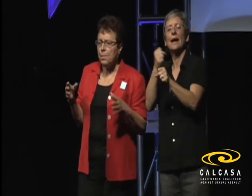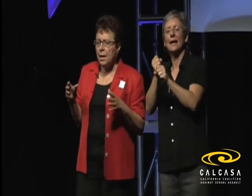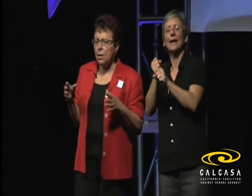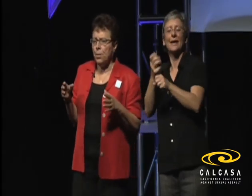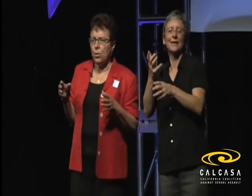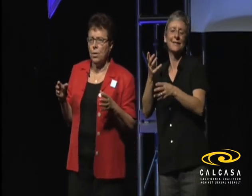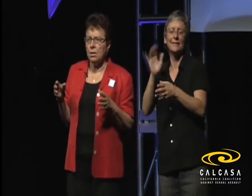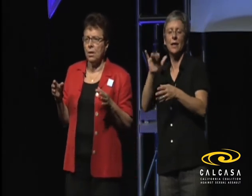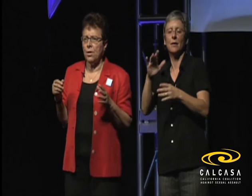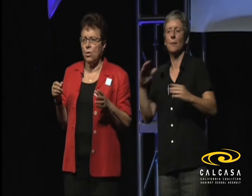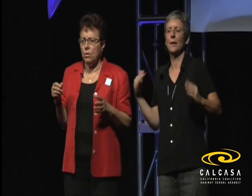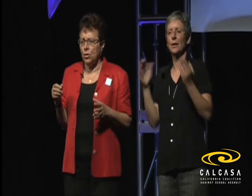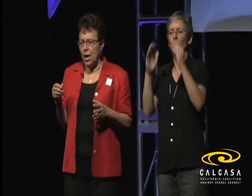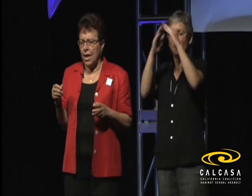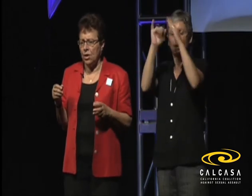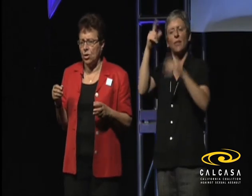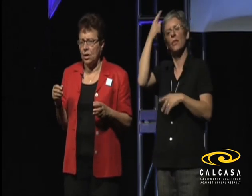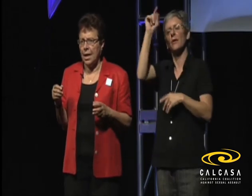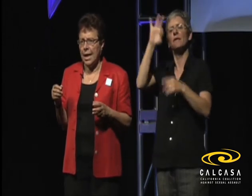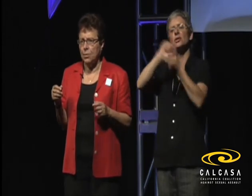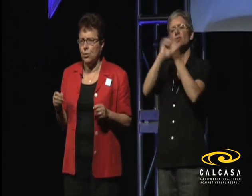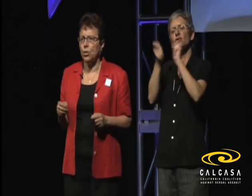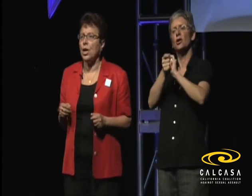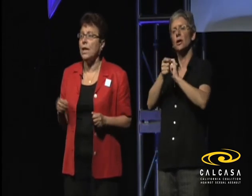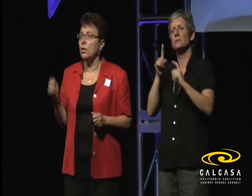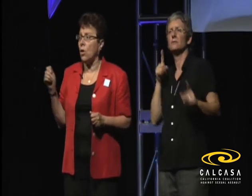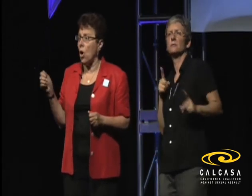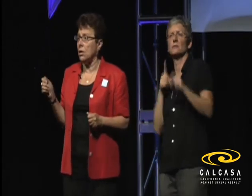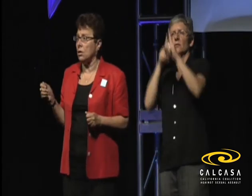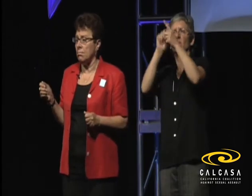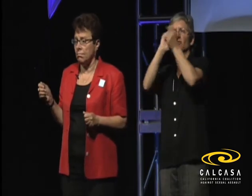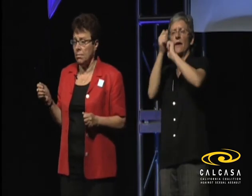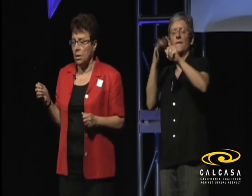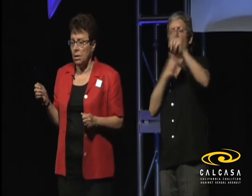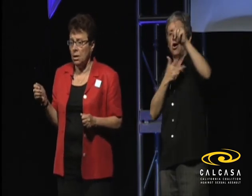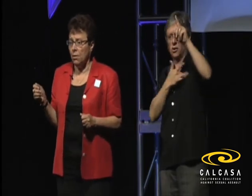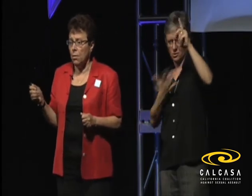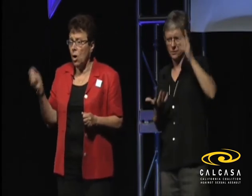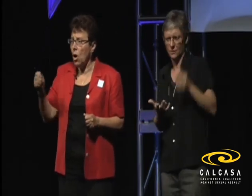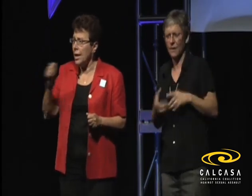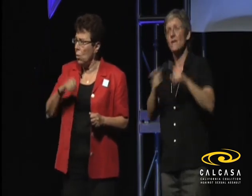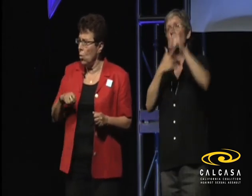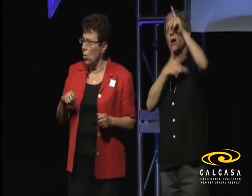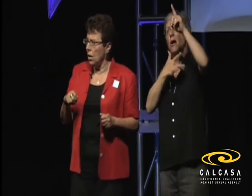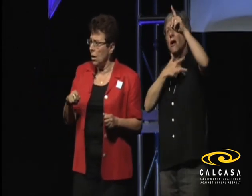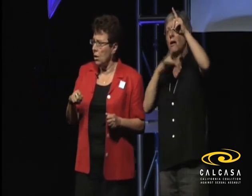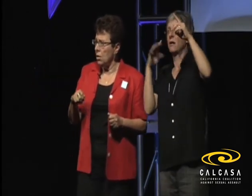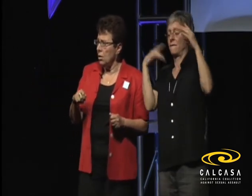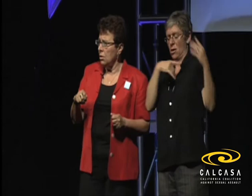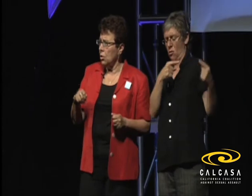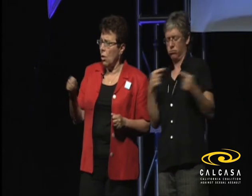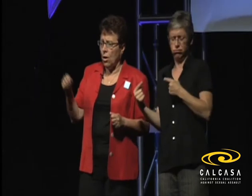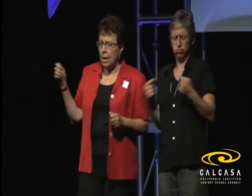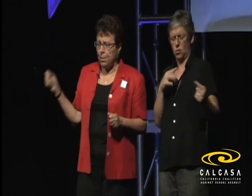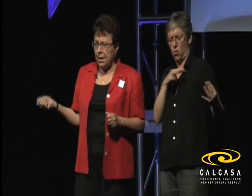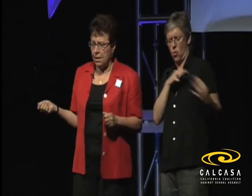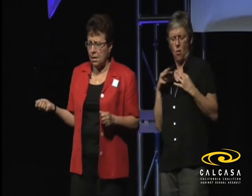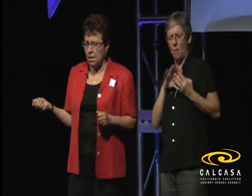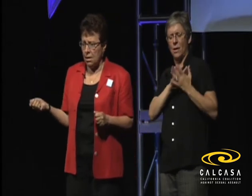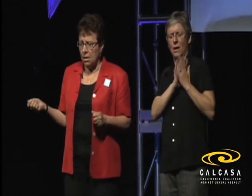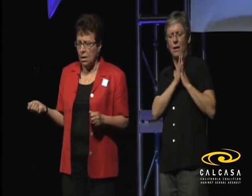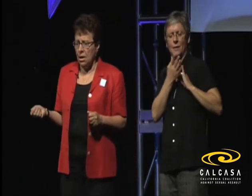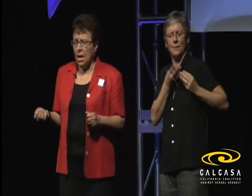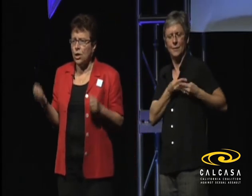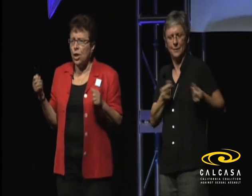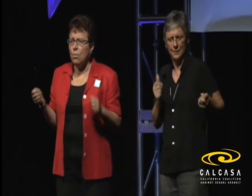The Peacemaking Pyramid is a theory of change that aims for a change of heart, from a heart at war to a heart at